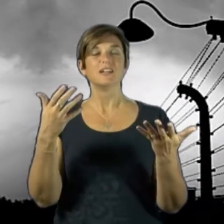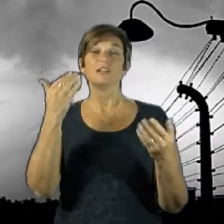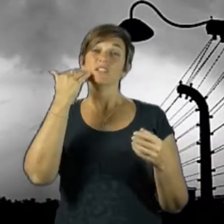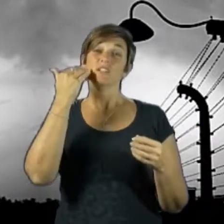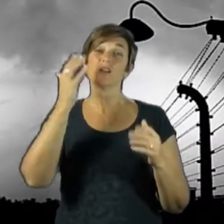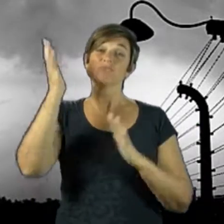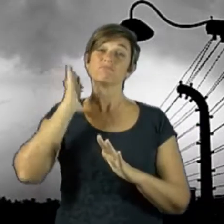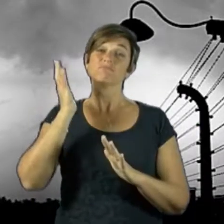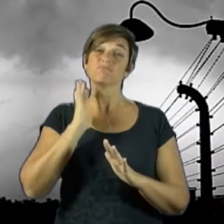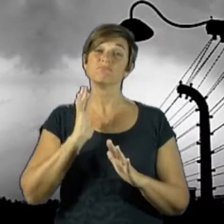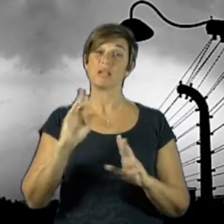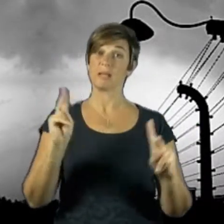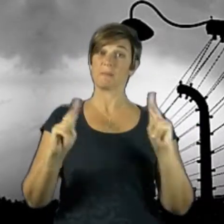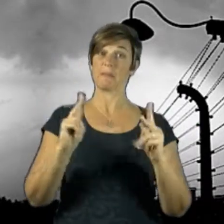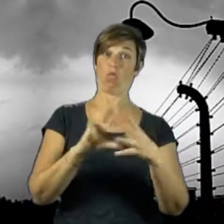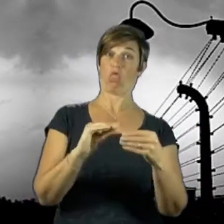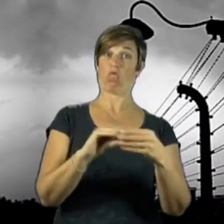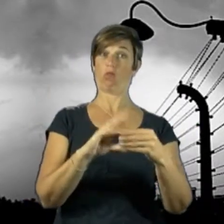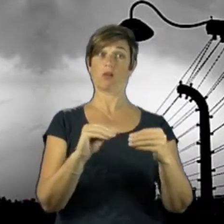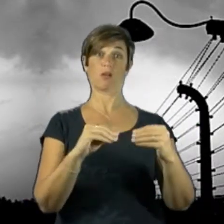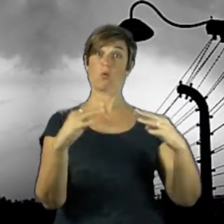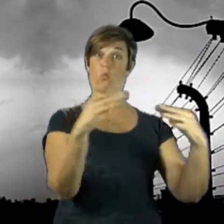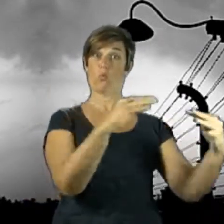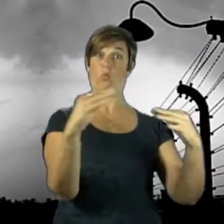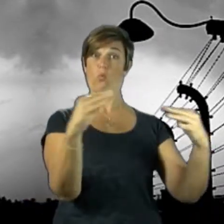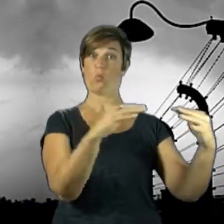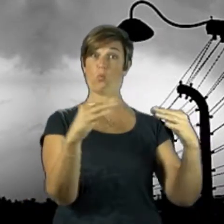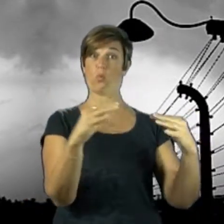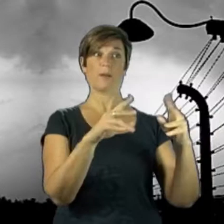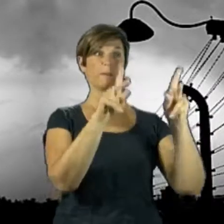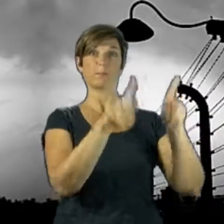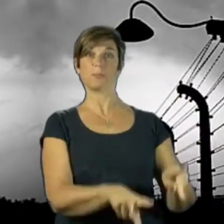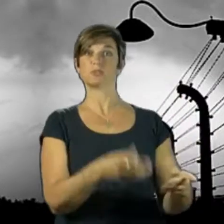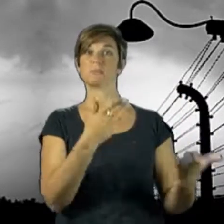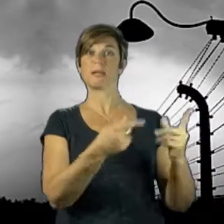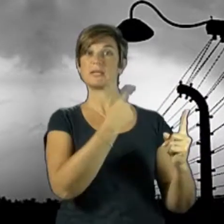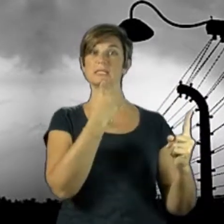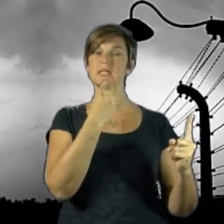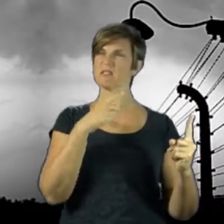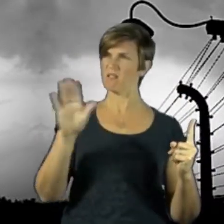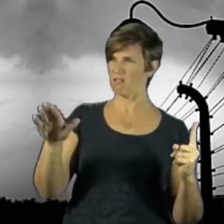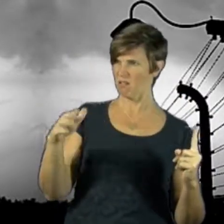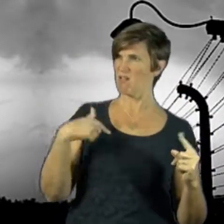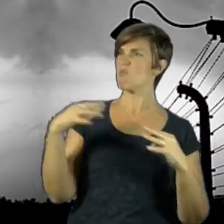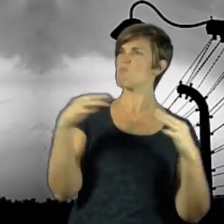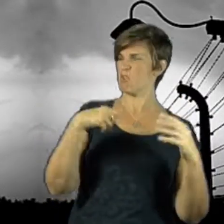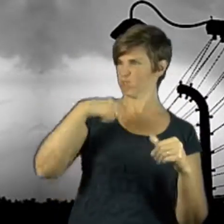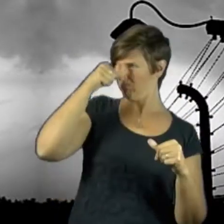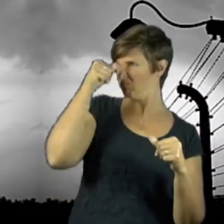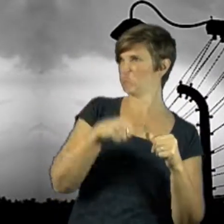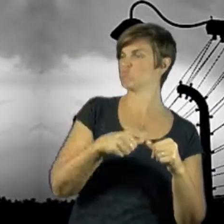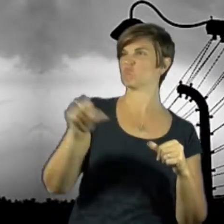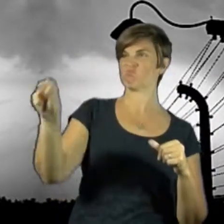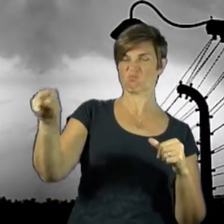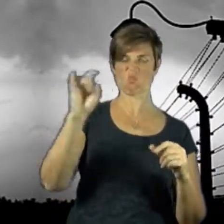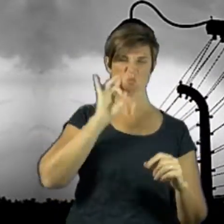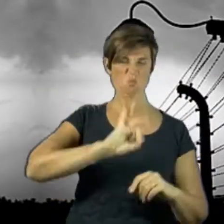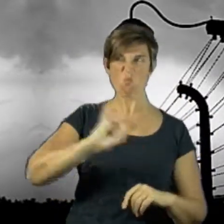What I mean is that there are people who talk about the war, whose bike was requisitioned, how terrible that